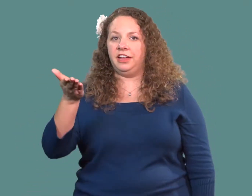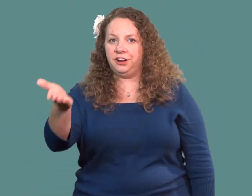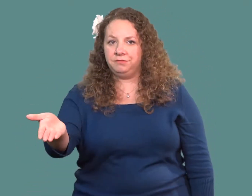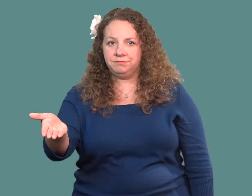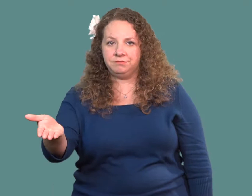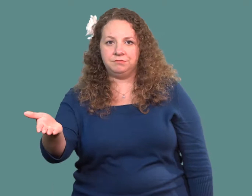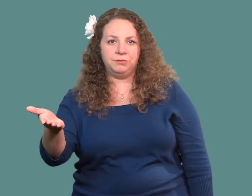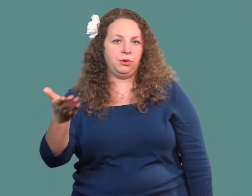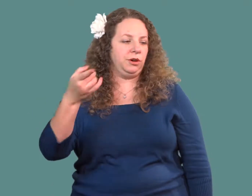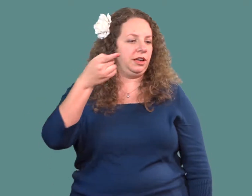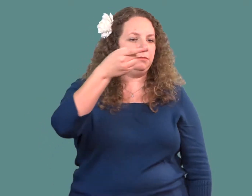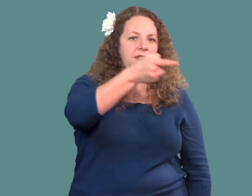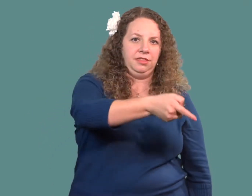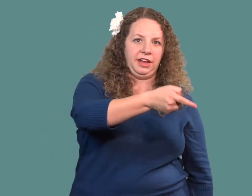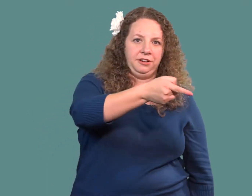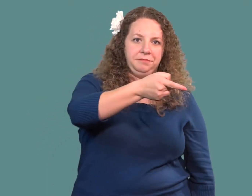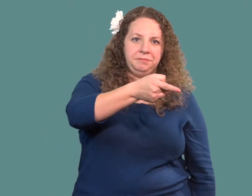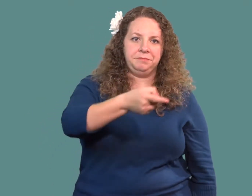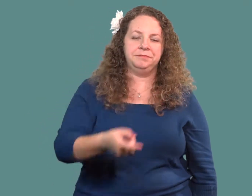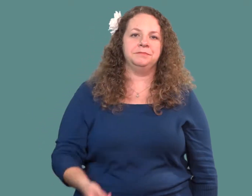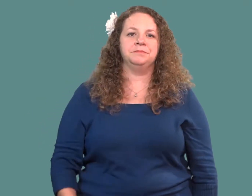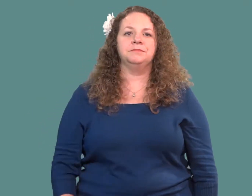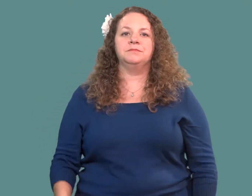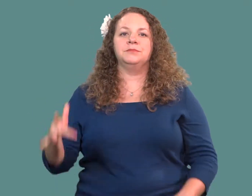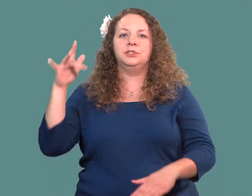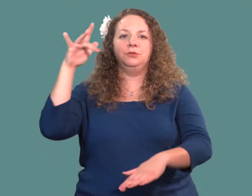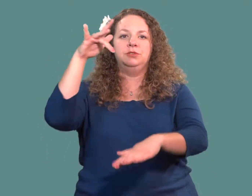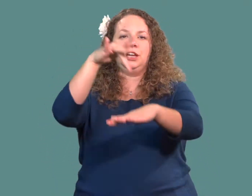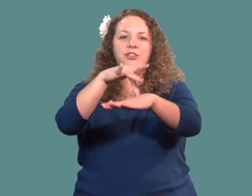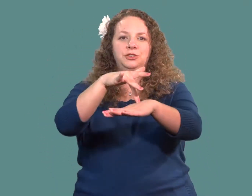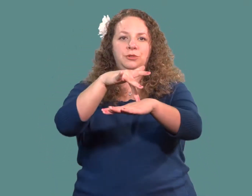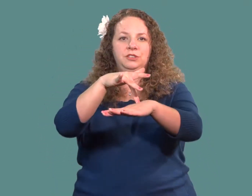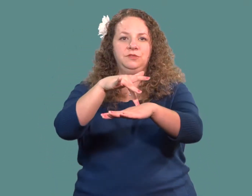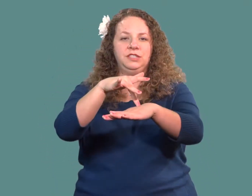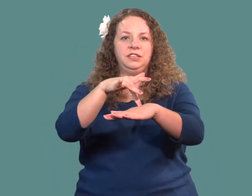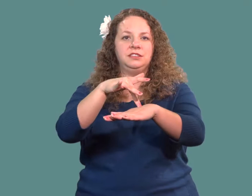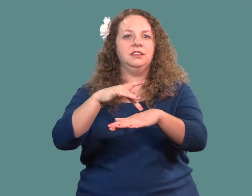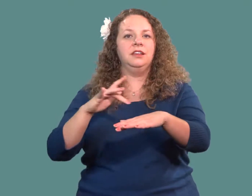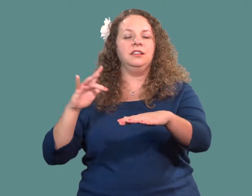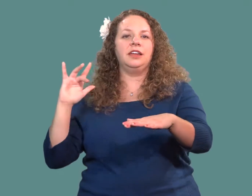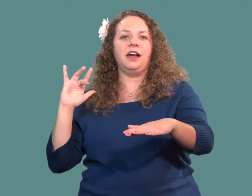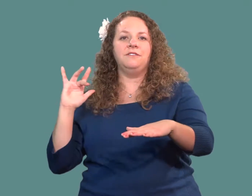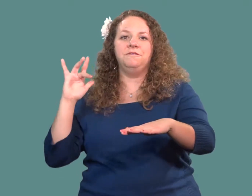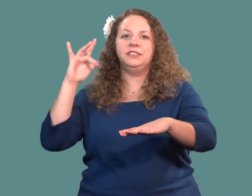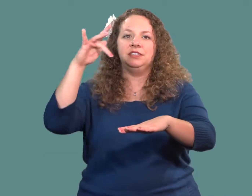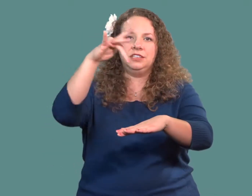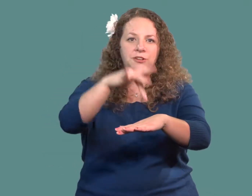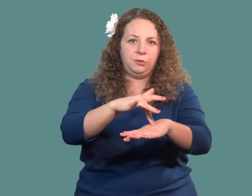There, or it can be there. To touch or to visit, like I have visited